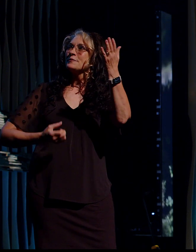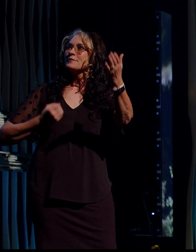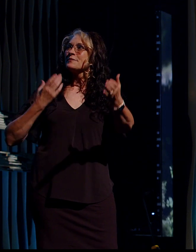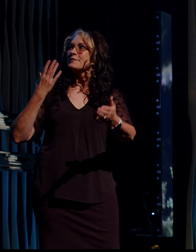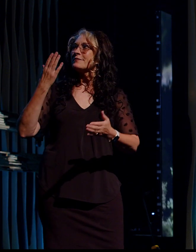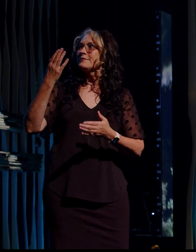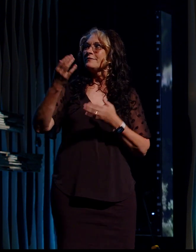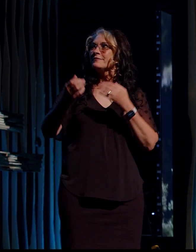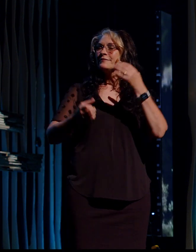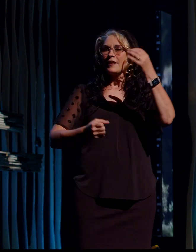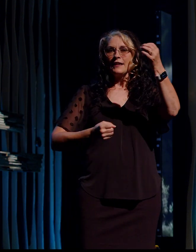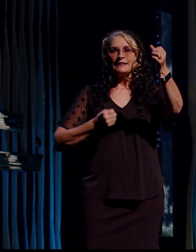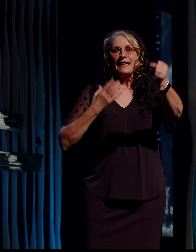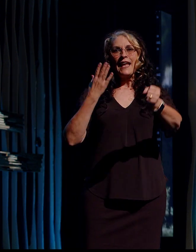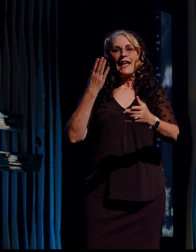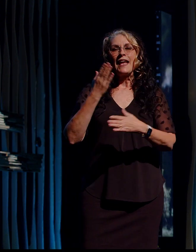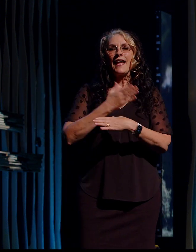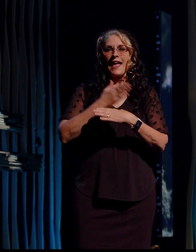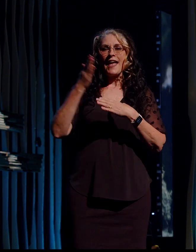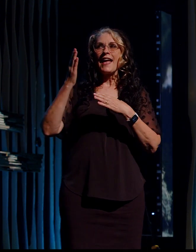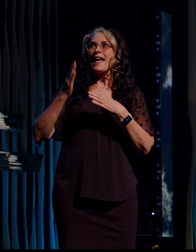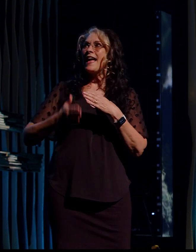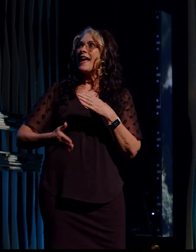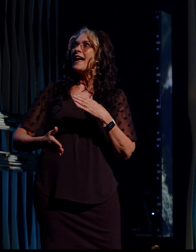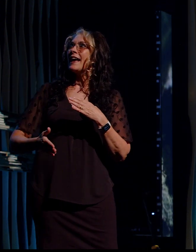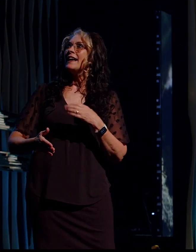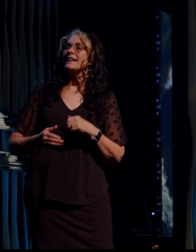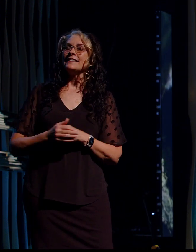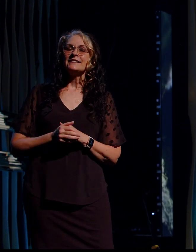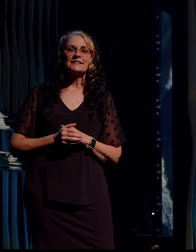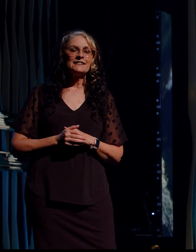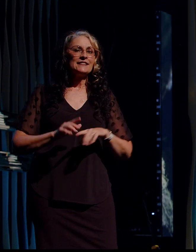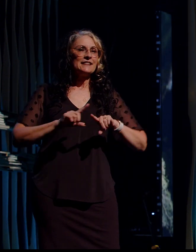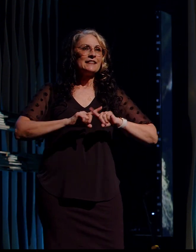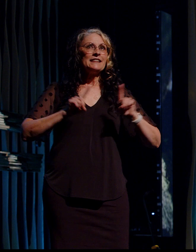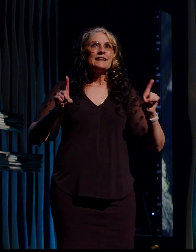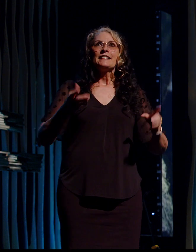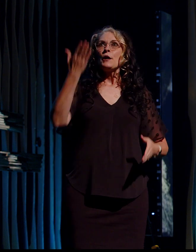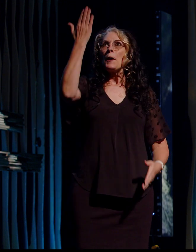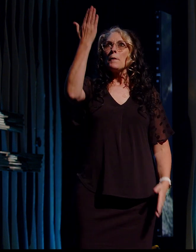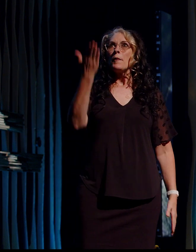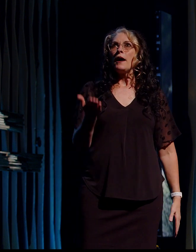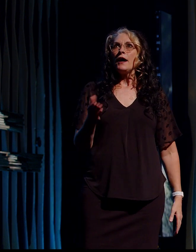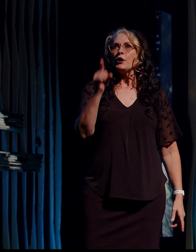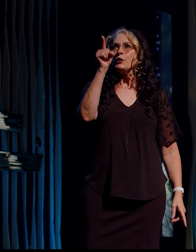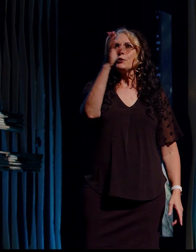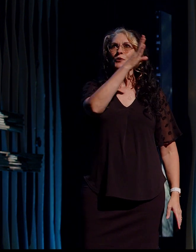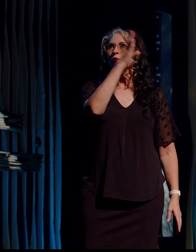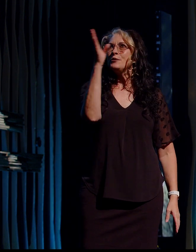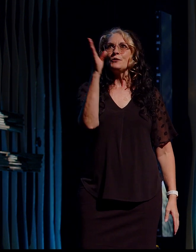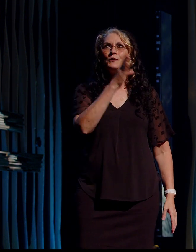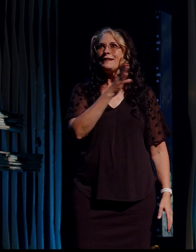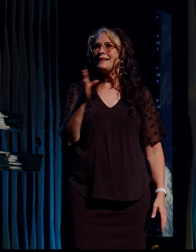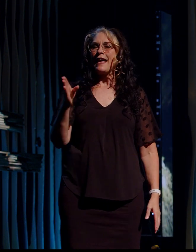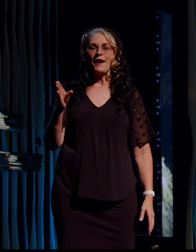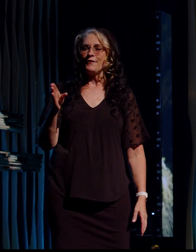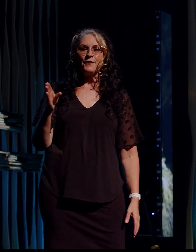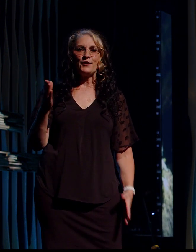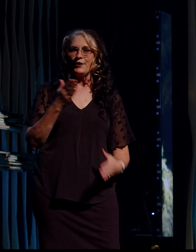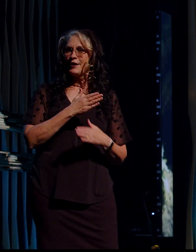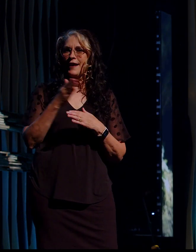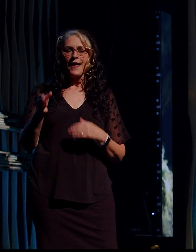but every song must end, and you never do.